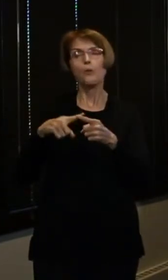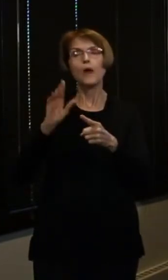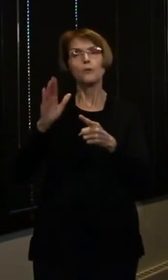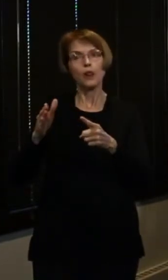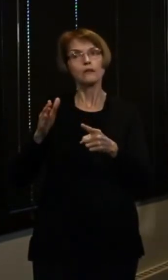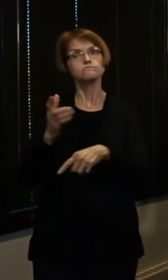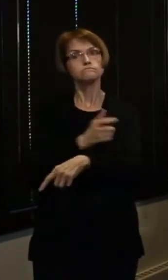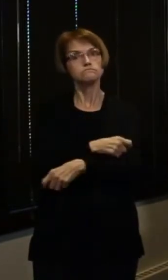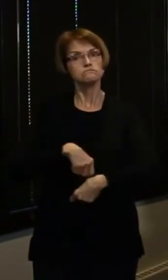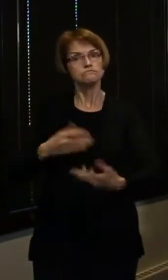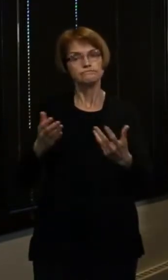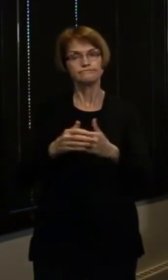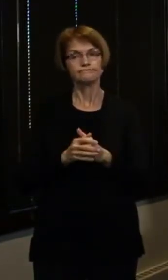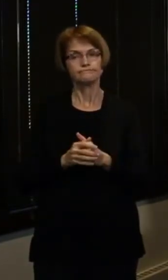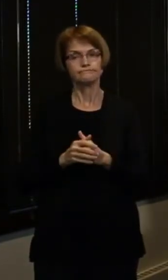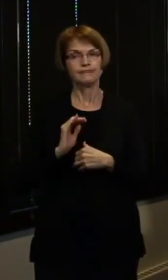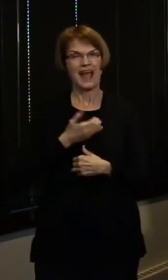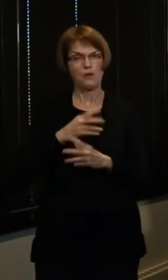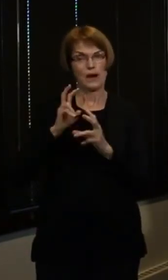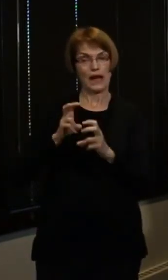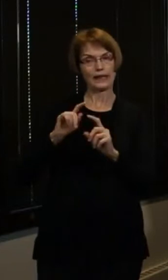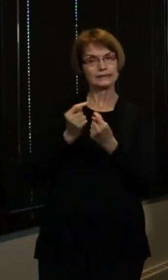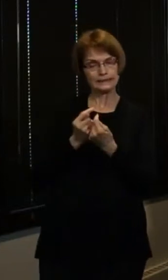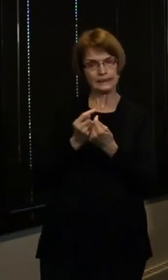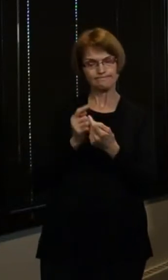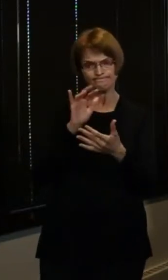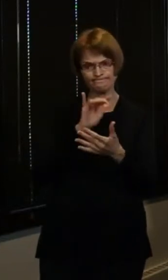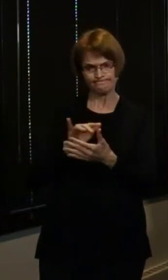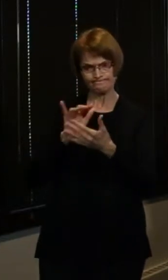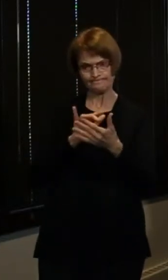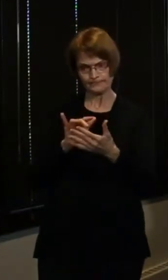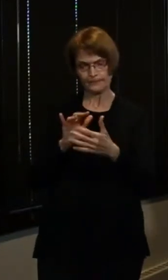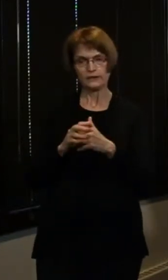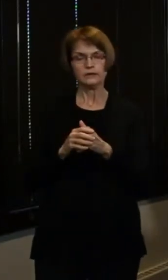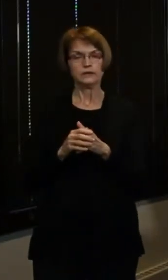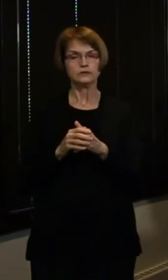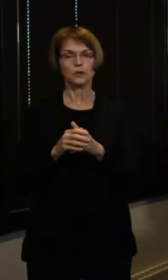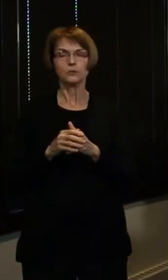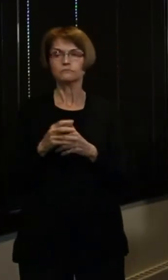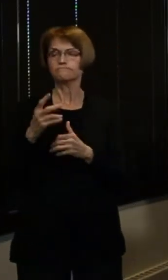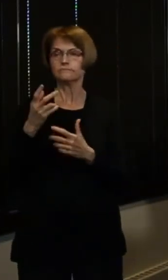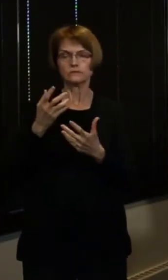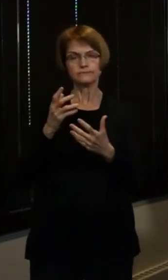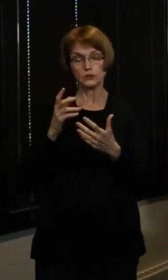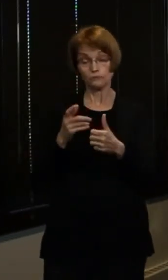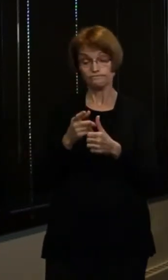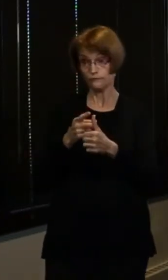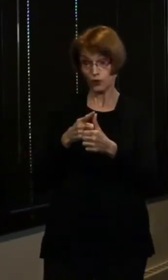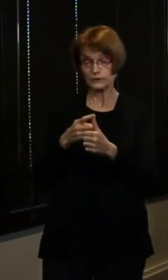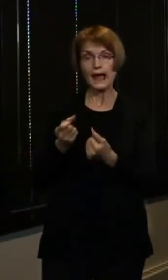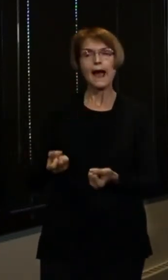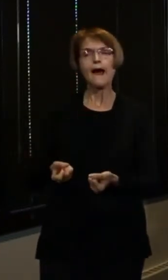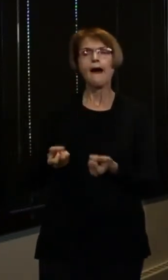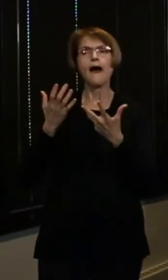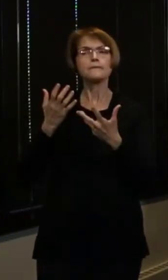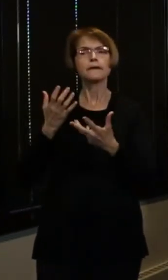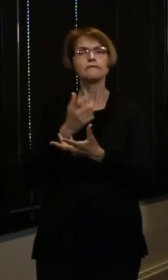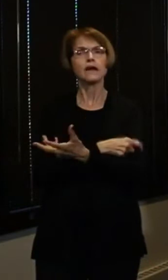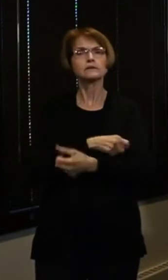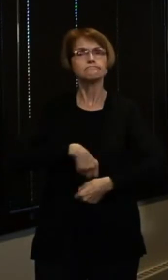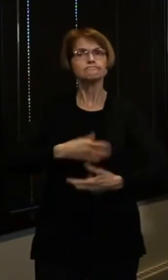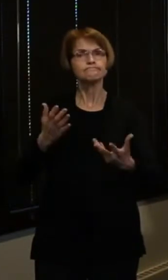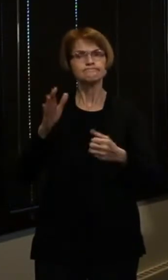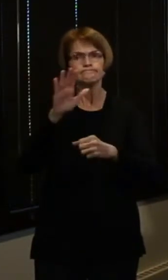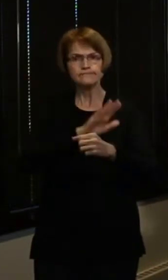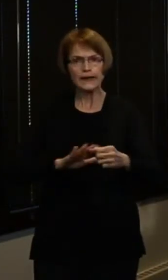team. And so basically what we do is we look at the rate of vaccinations that are being provided throughout the area, so